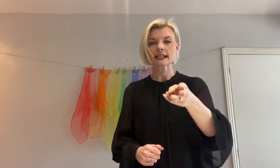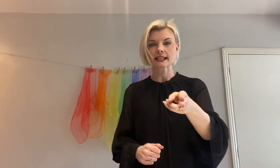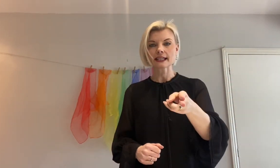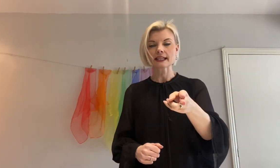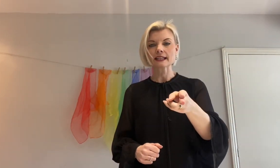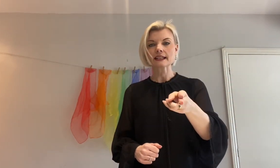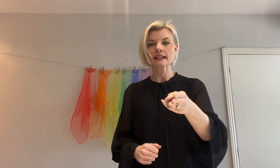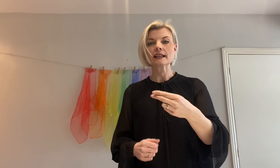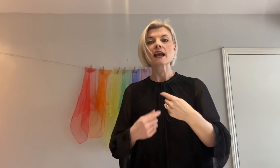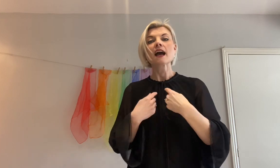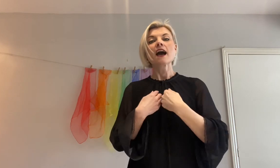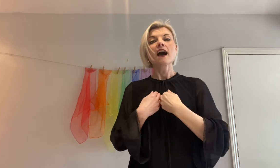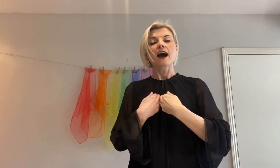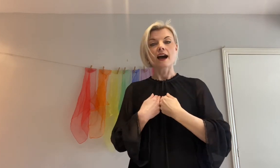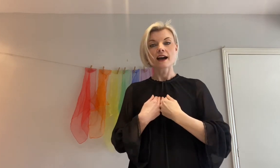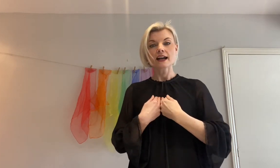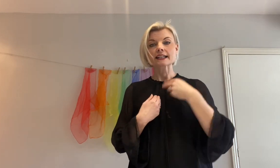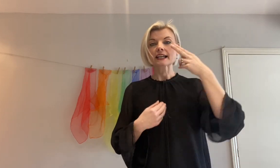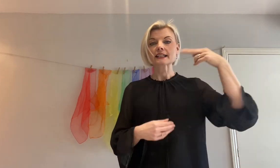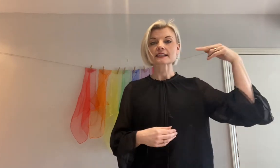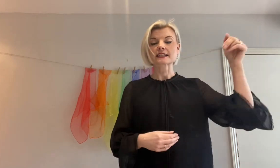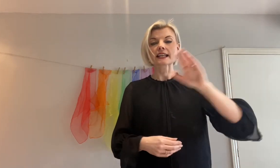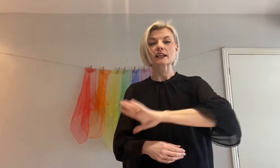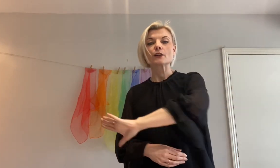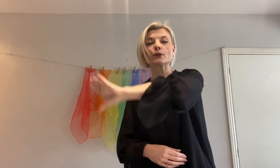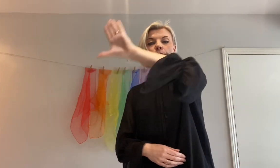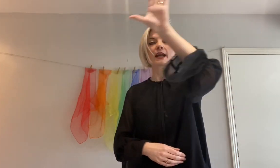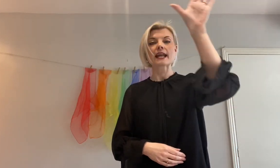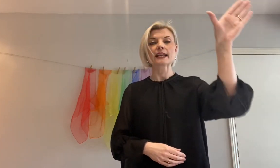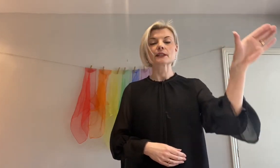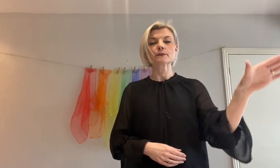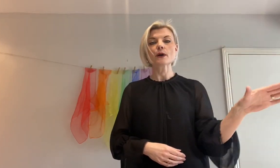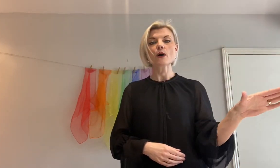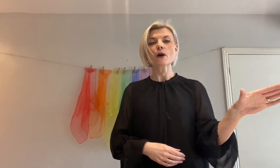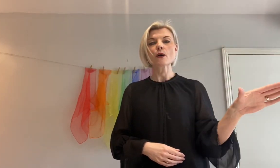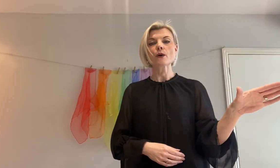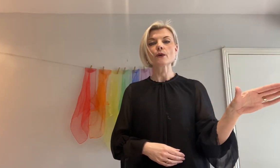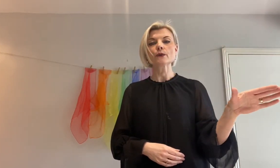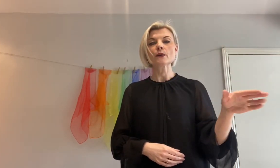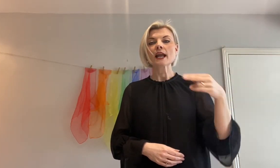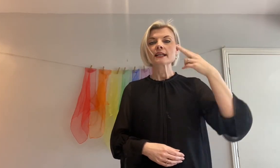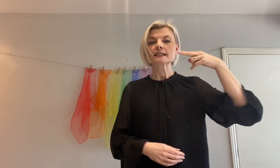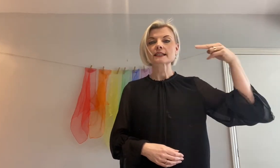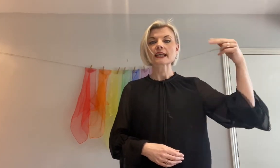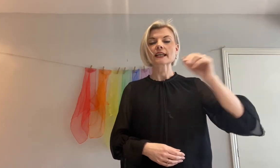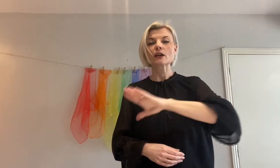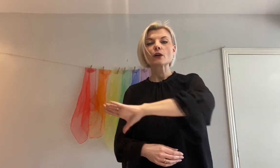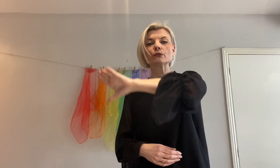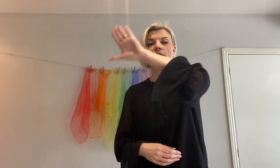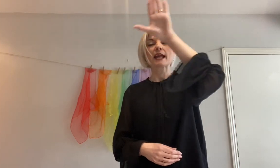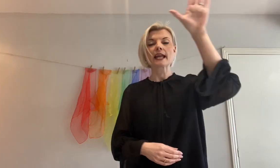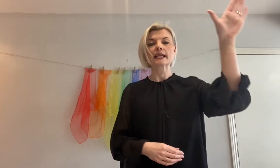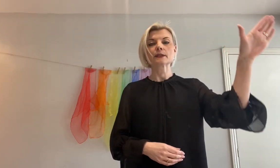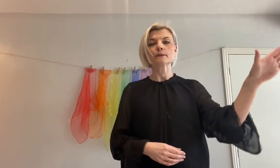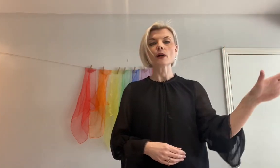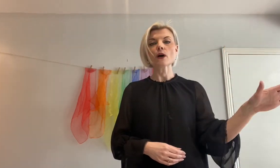see. I can sing a rainbow, sing a